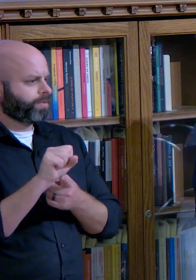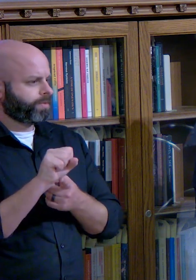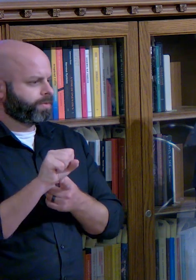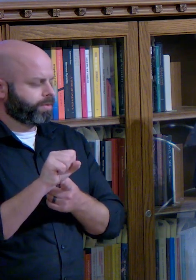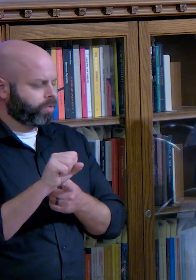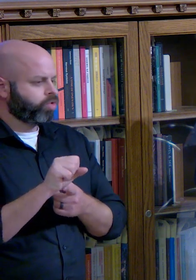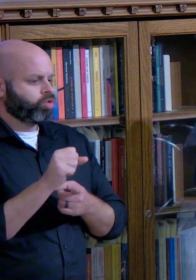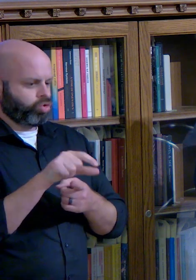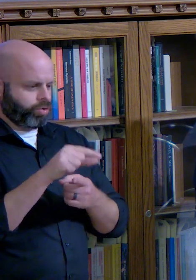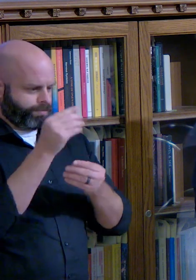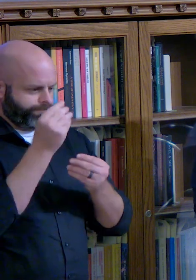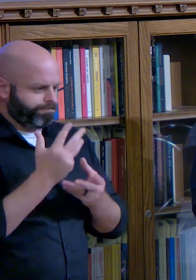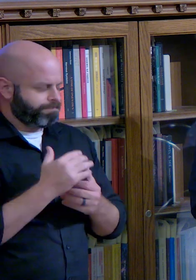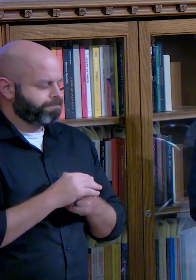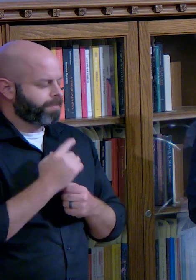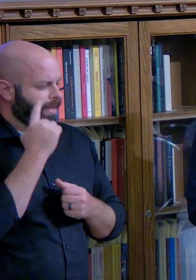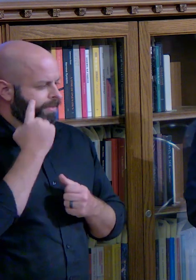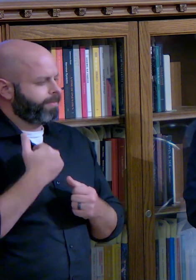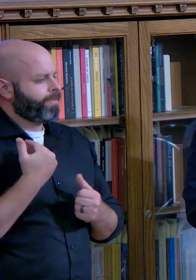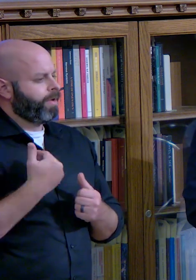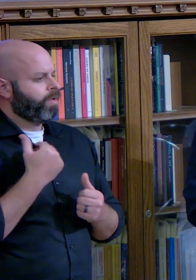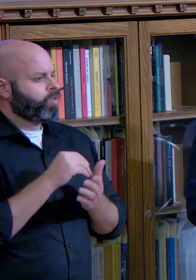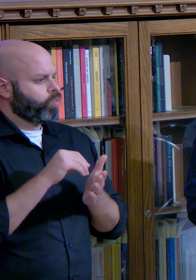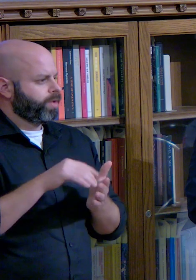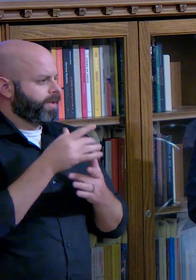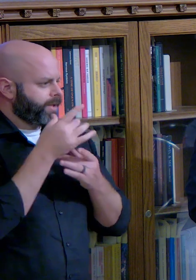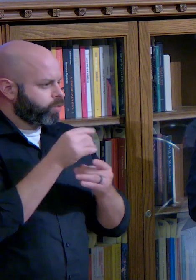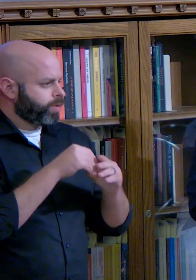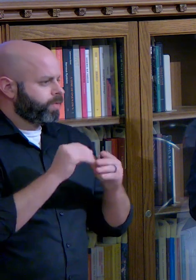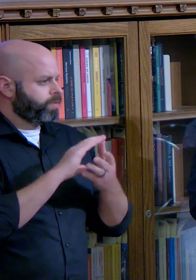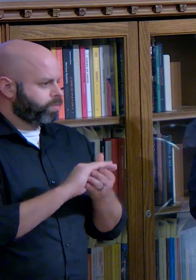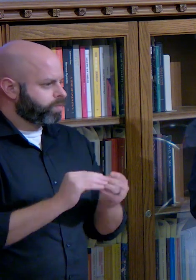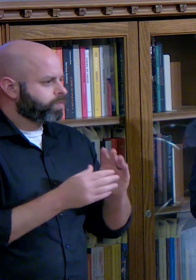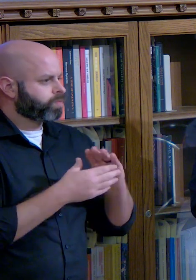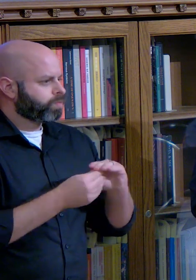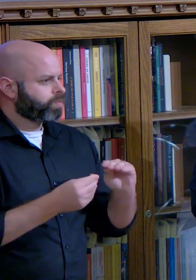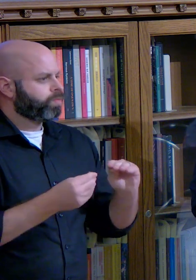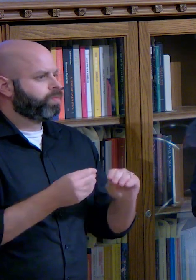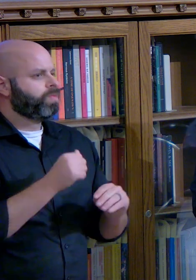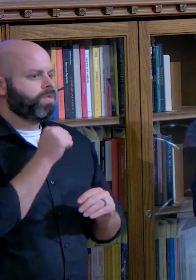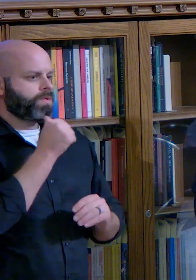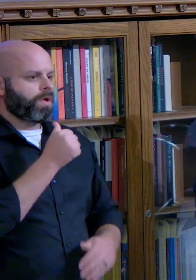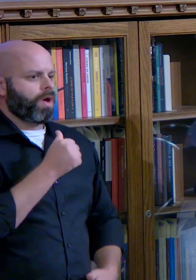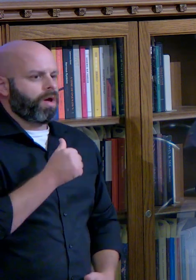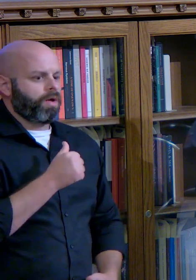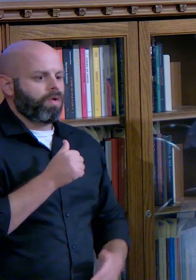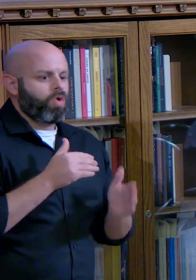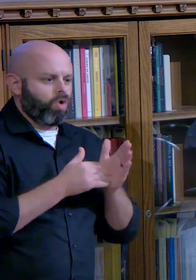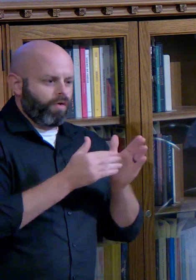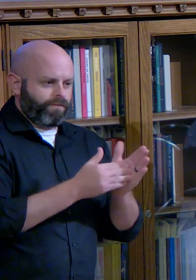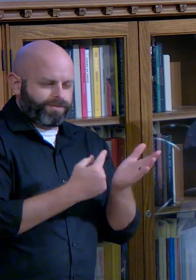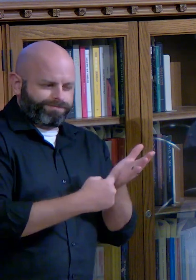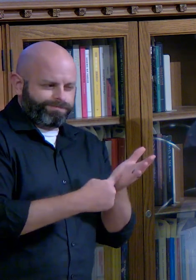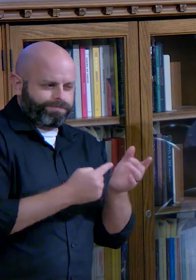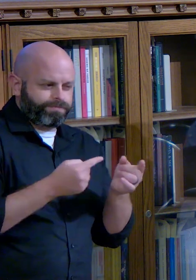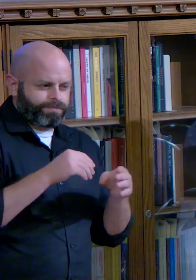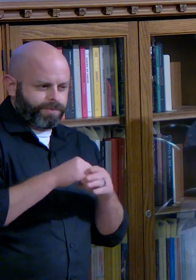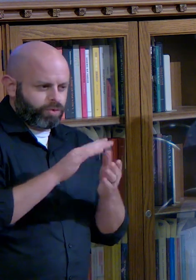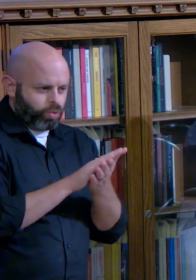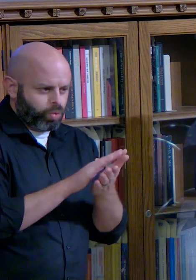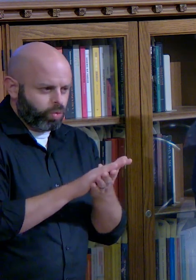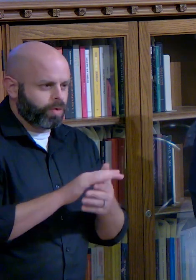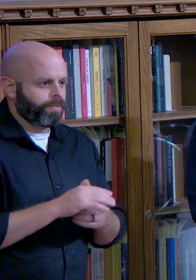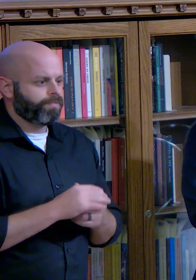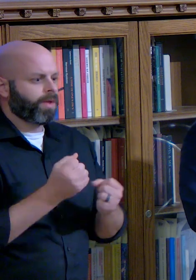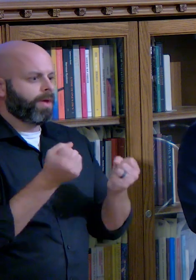me I think younger students are interested in stories that are not often touched on in school many